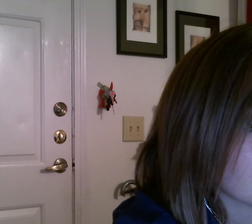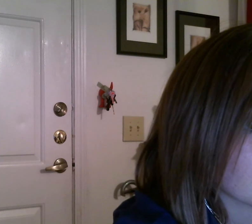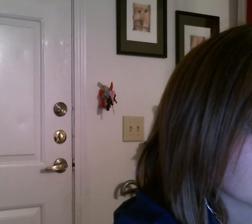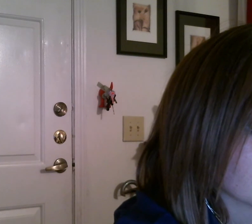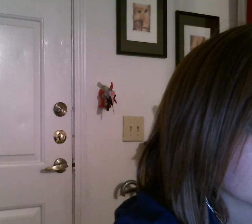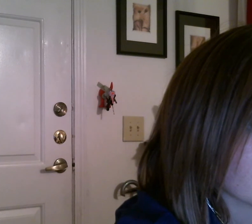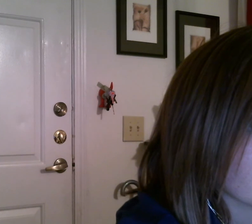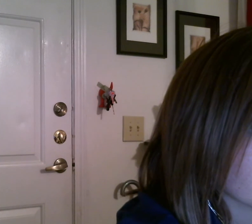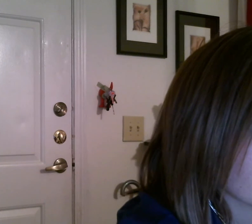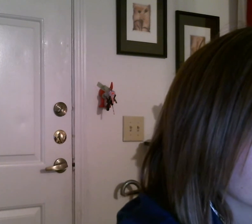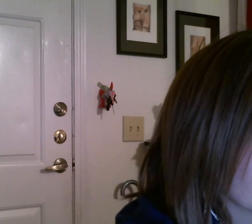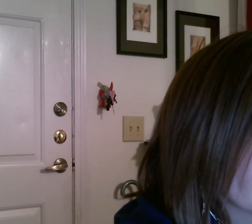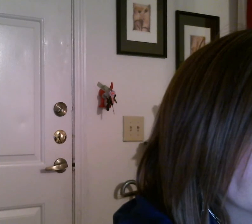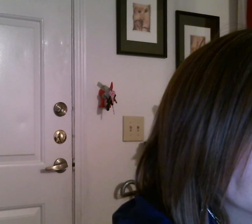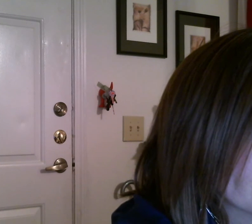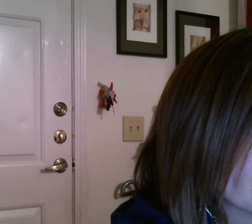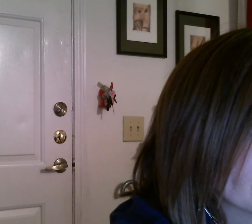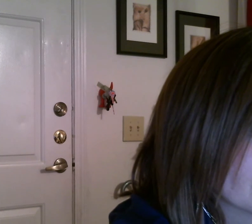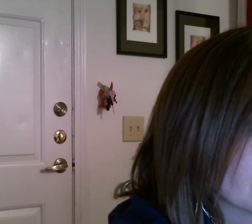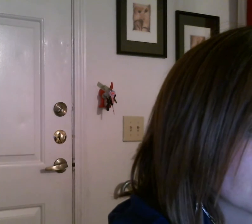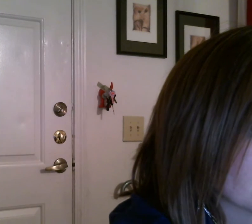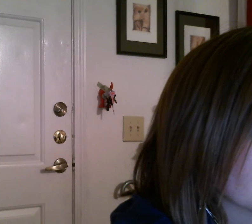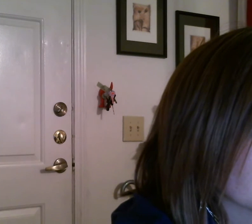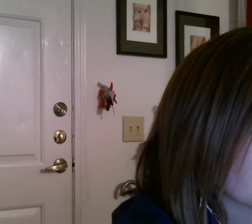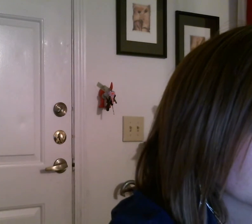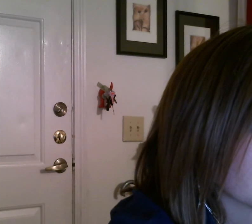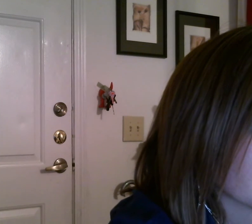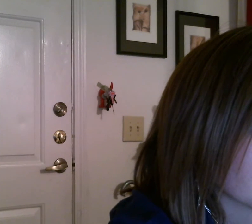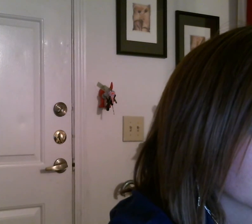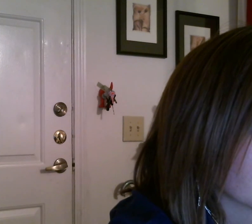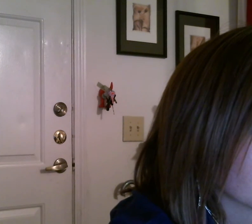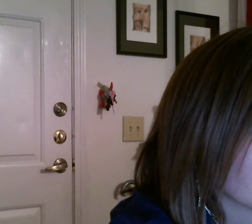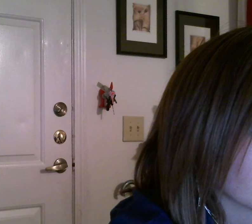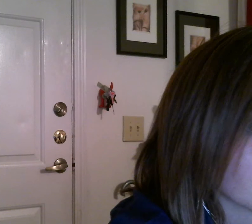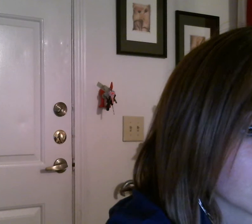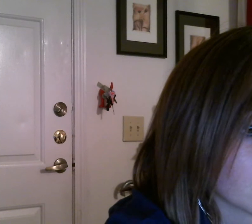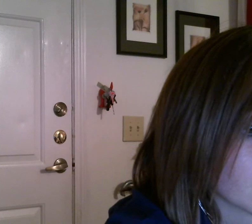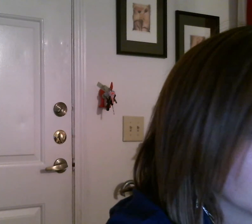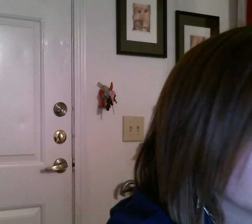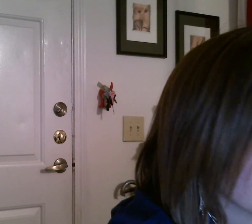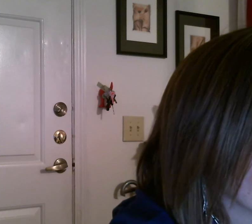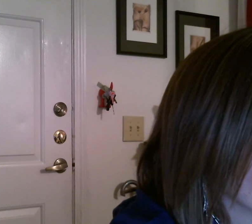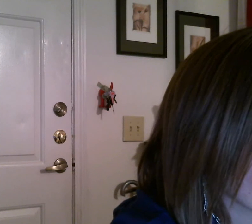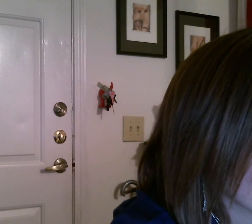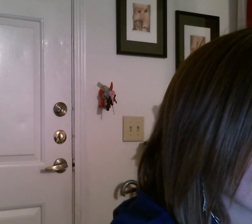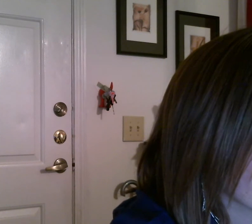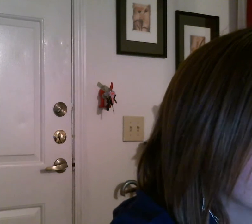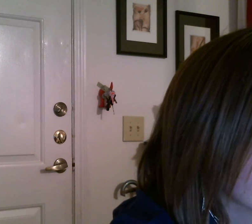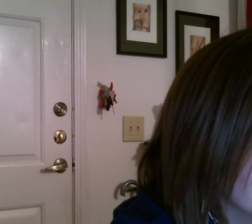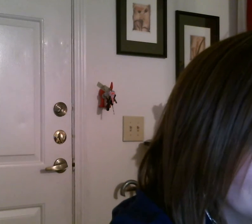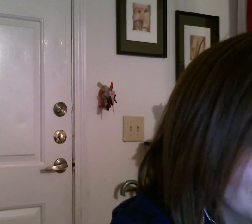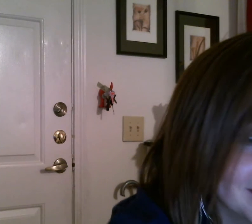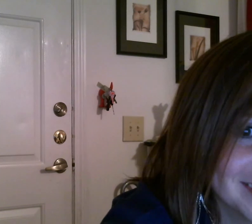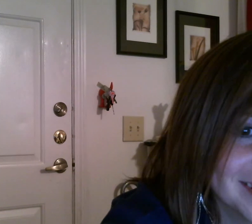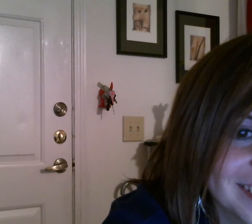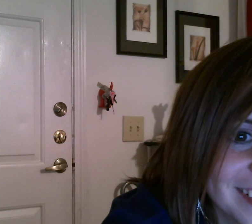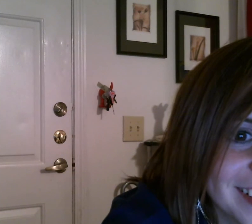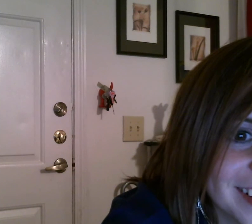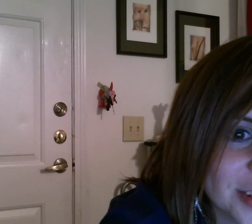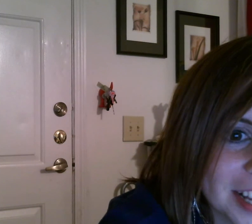floating in space. Huge, when I say huge cloud, huge both in distance and... I'm sorry, false start. Let's try